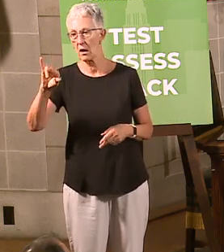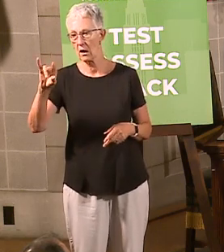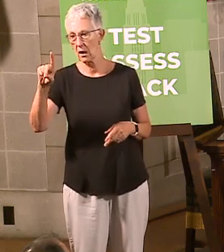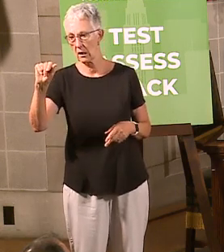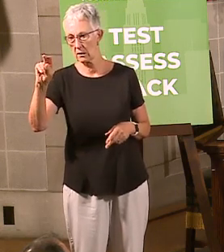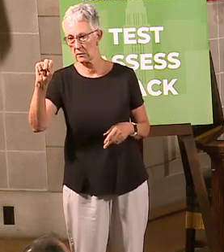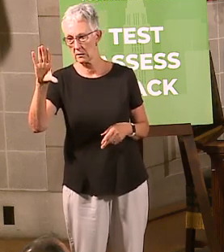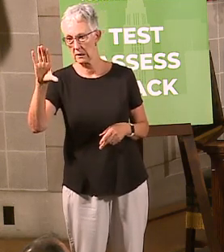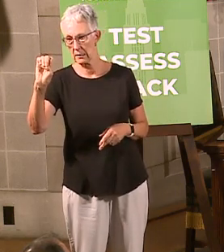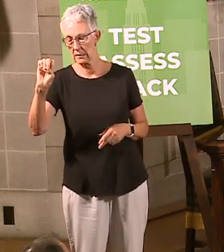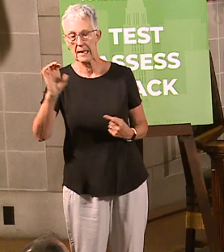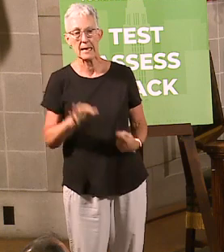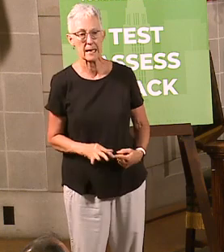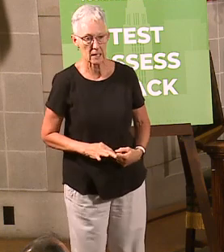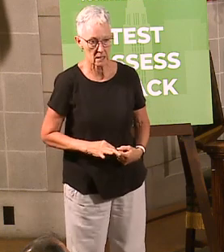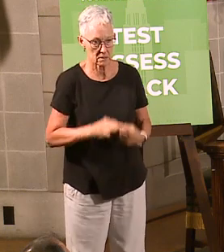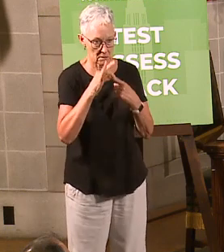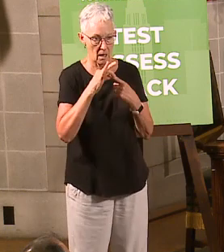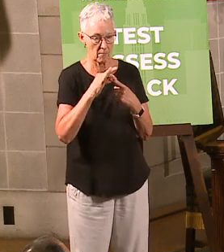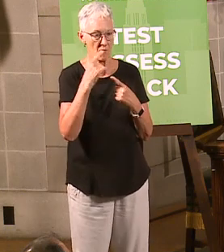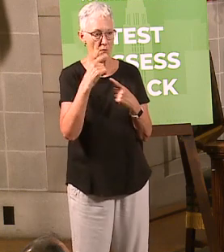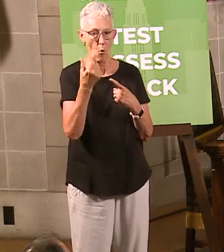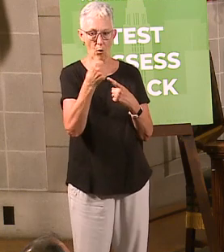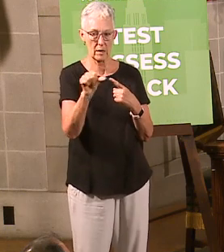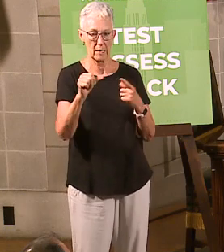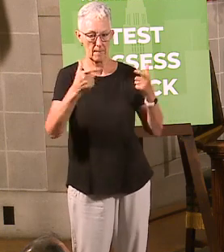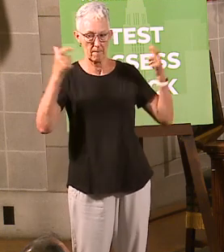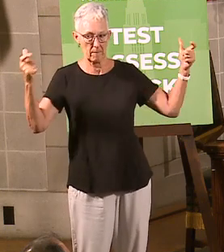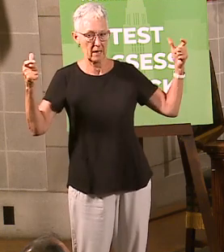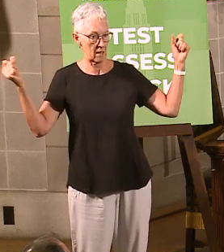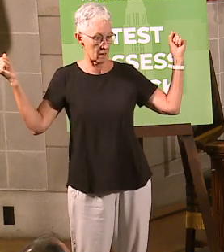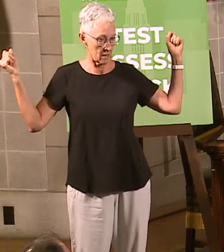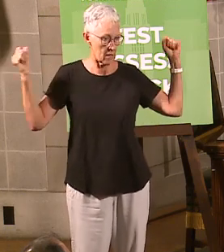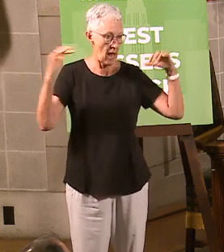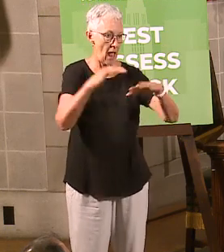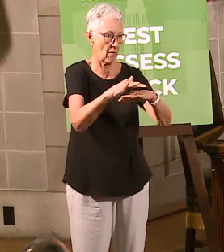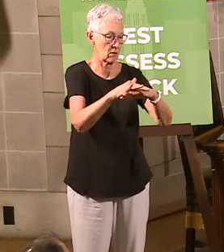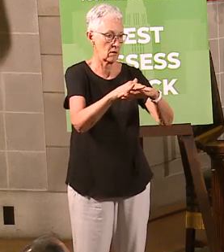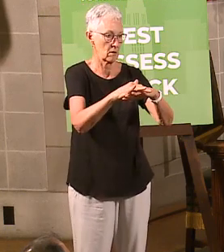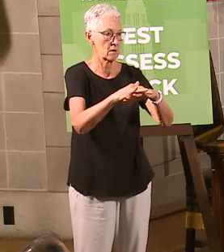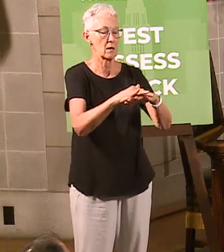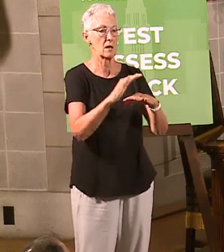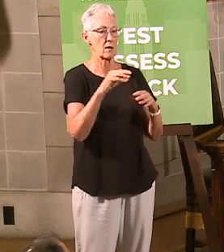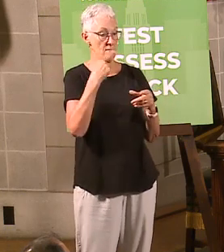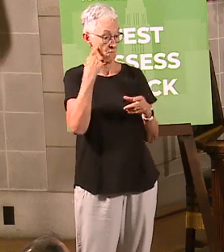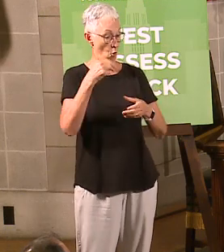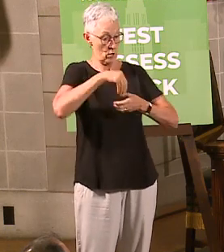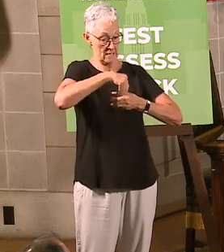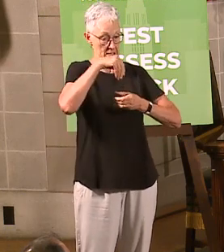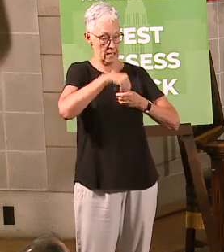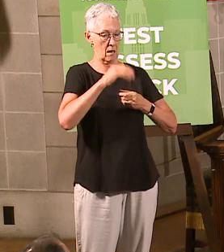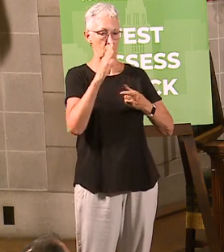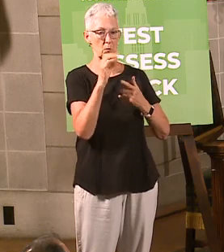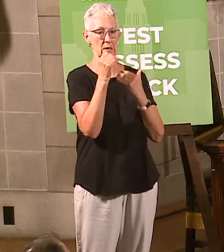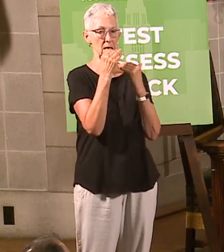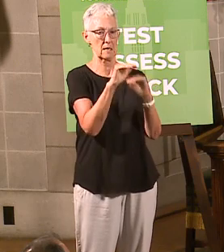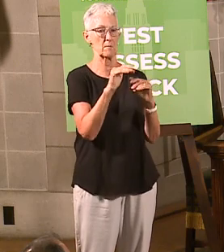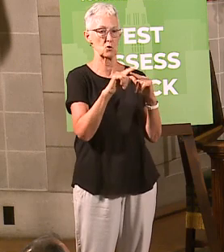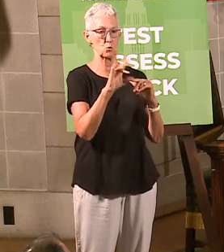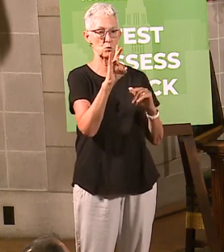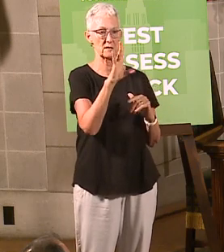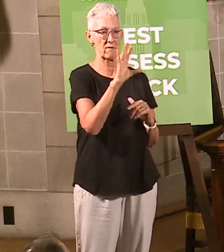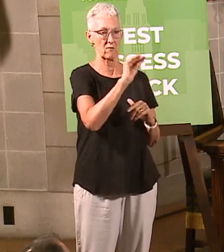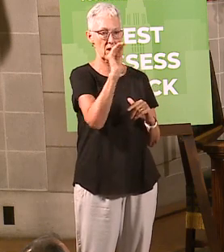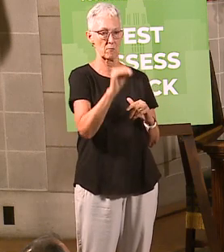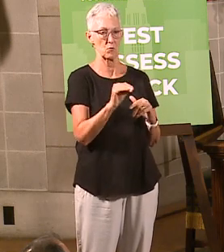gatherings. Gatherings for indoors will be limited to 75% of rated occupancy. Outdoor